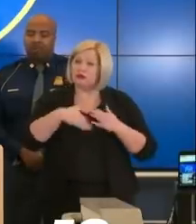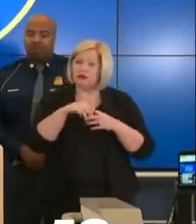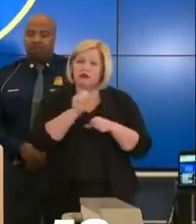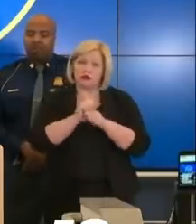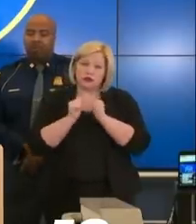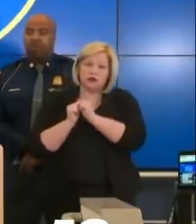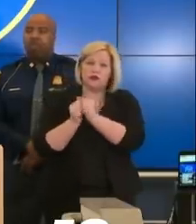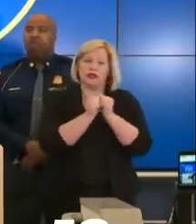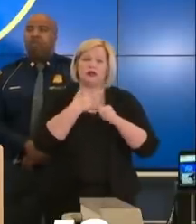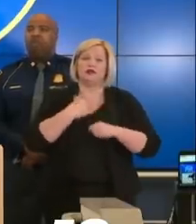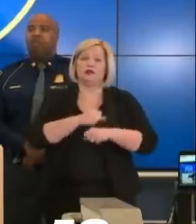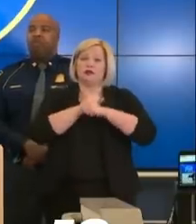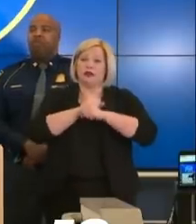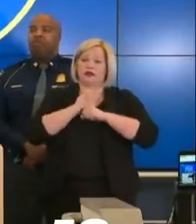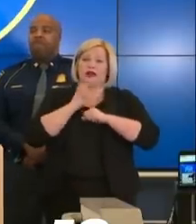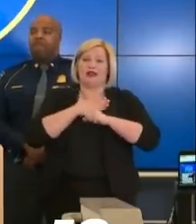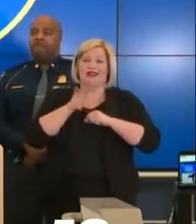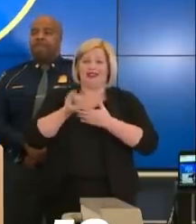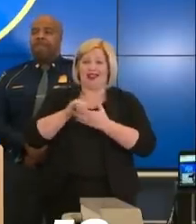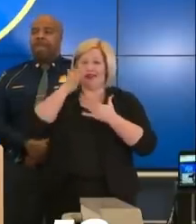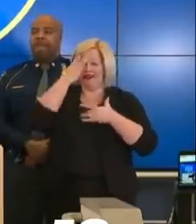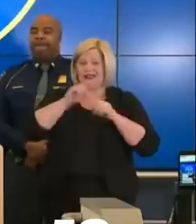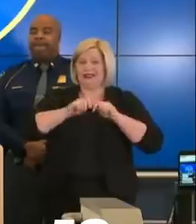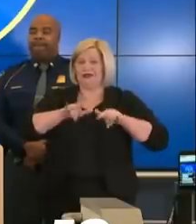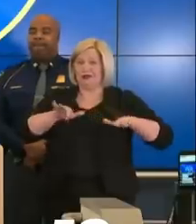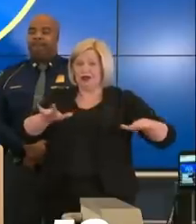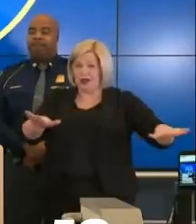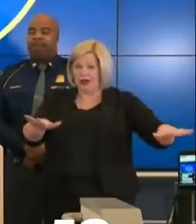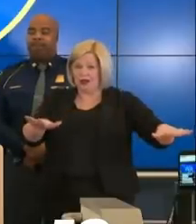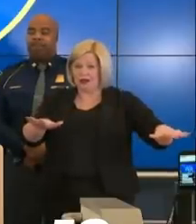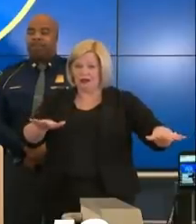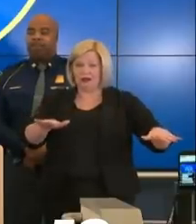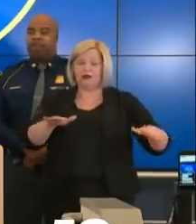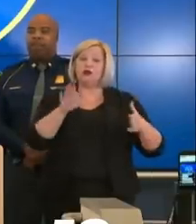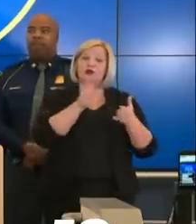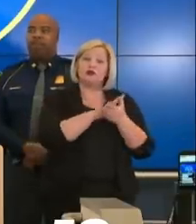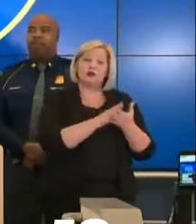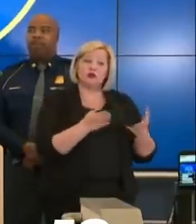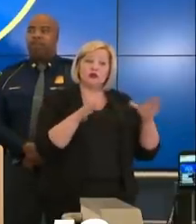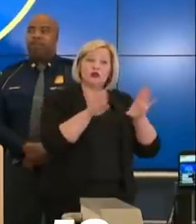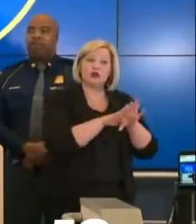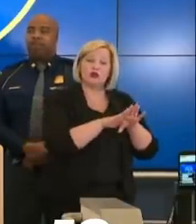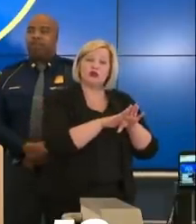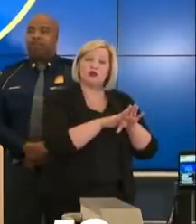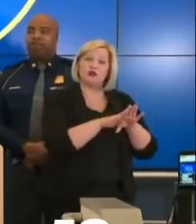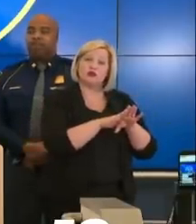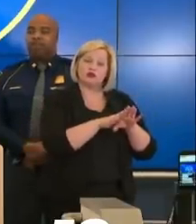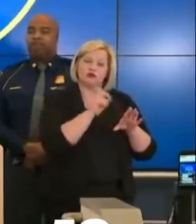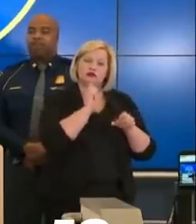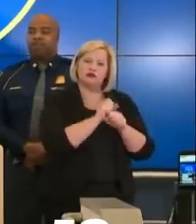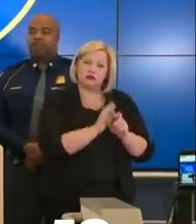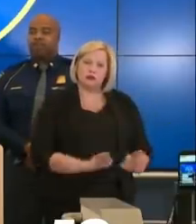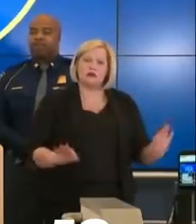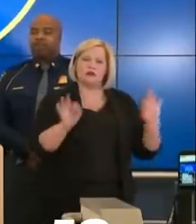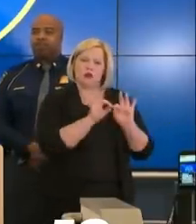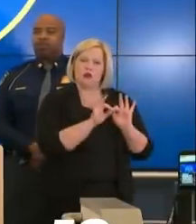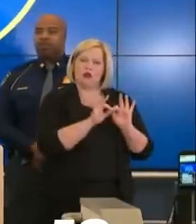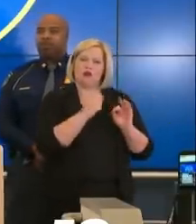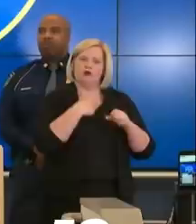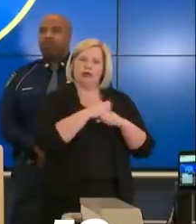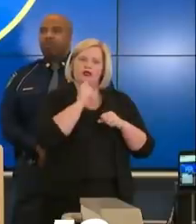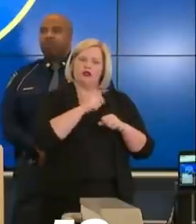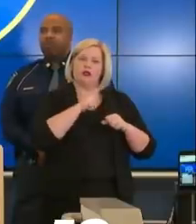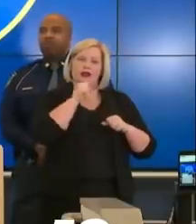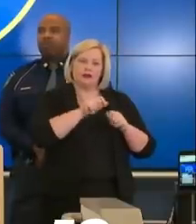prevent the spread of this disease. Closing schools for a period of time is an important measure to prevent the spread of